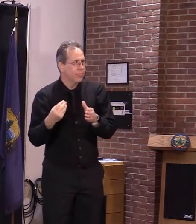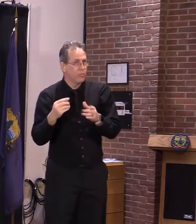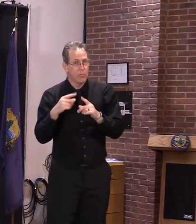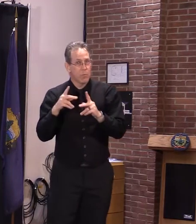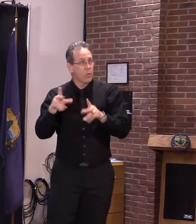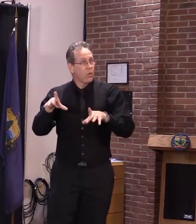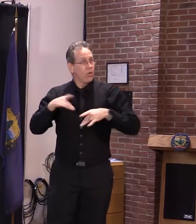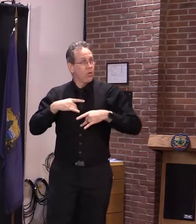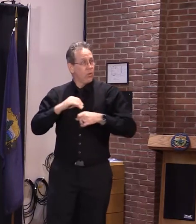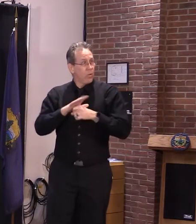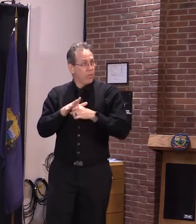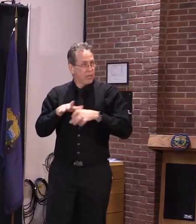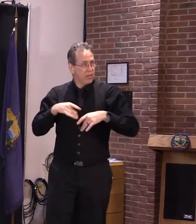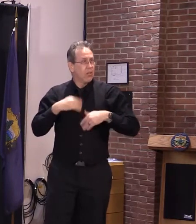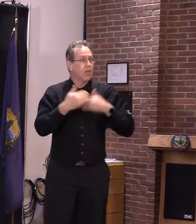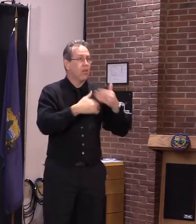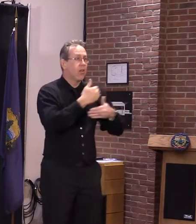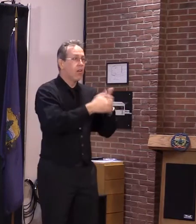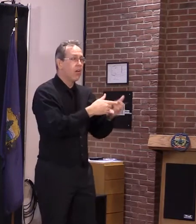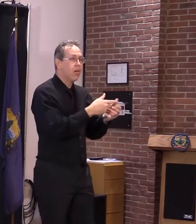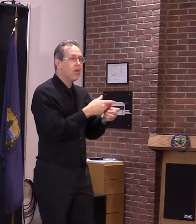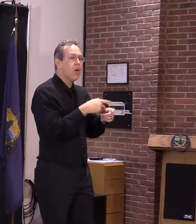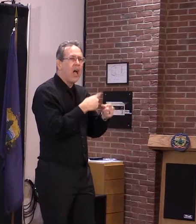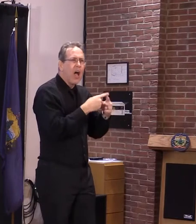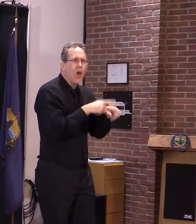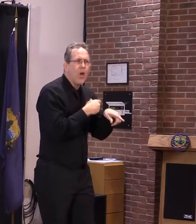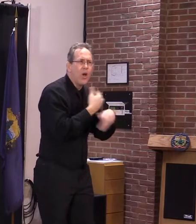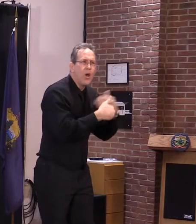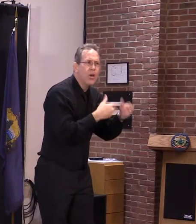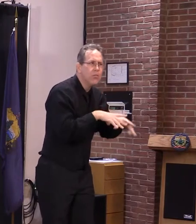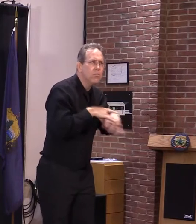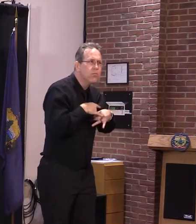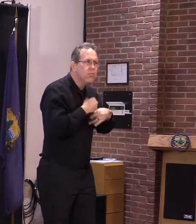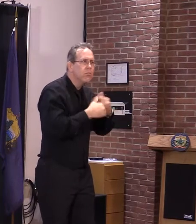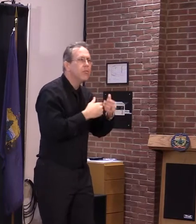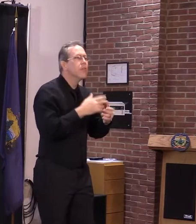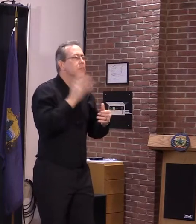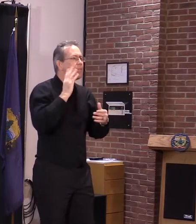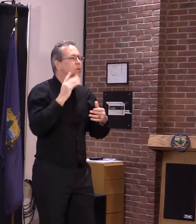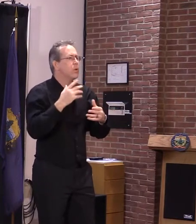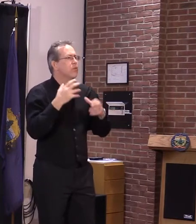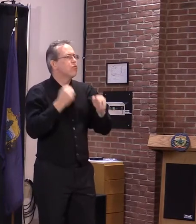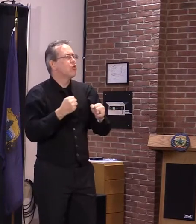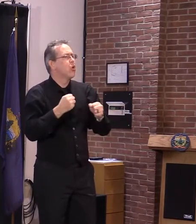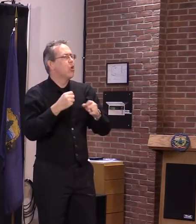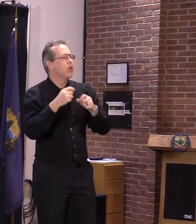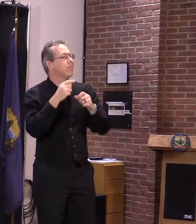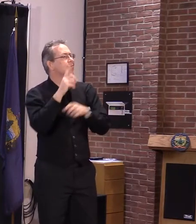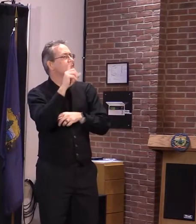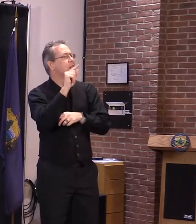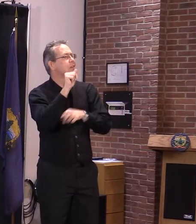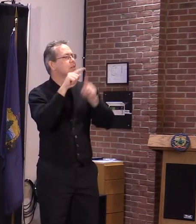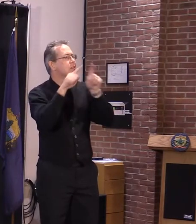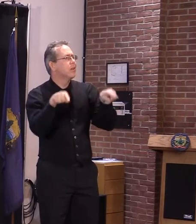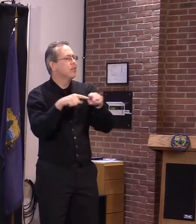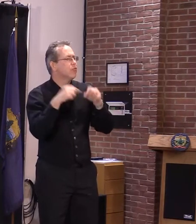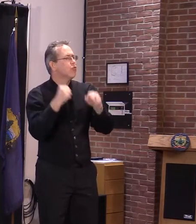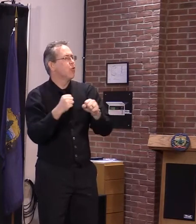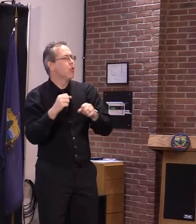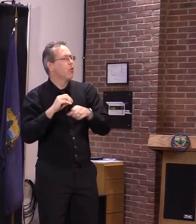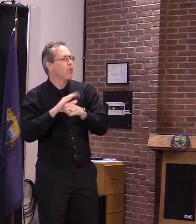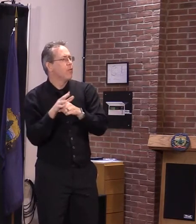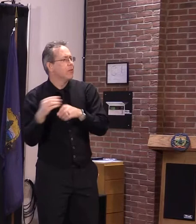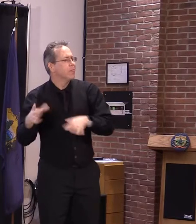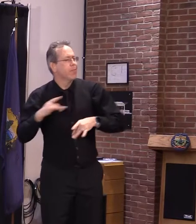been infected, occurred when the Delta variant was the dominant variant in Vermont. A minority of those deaths have